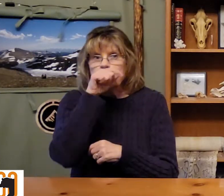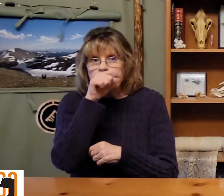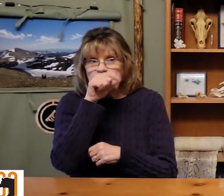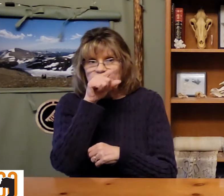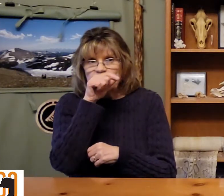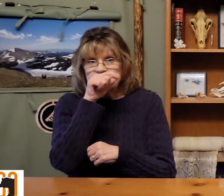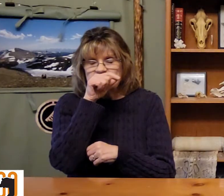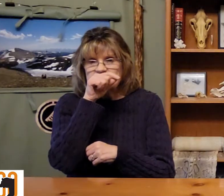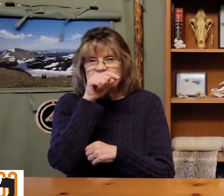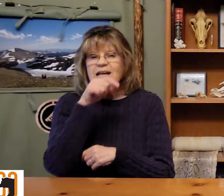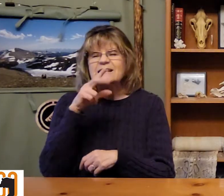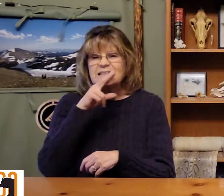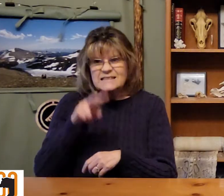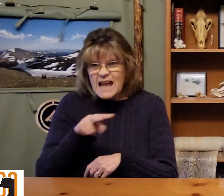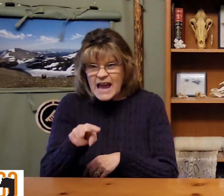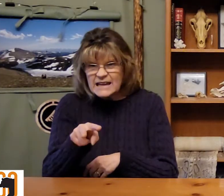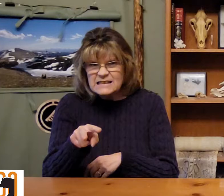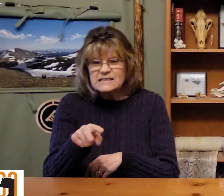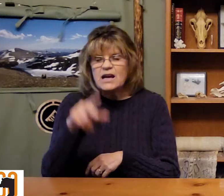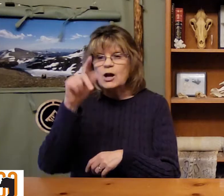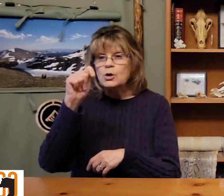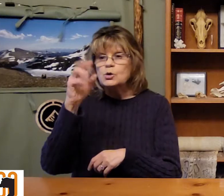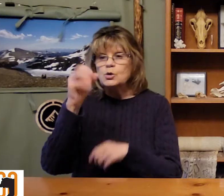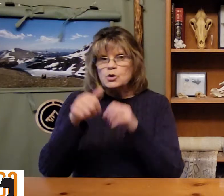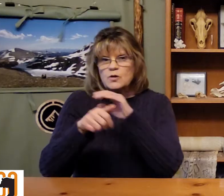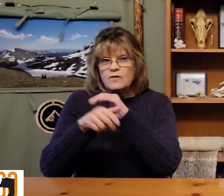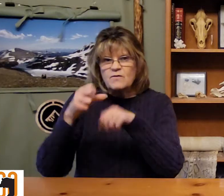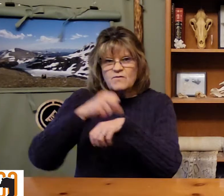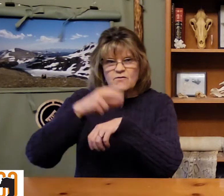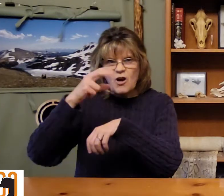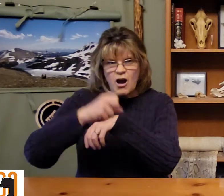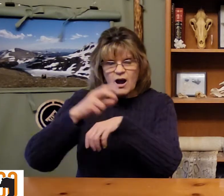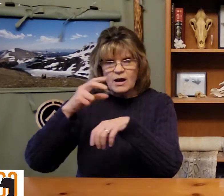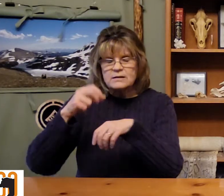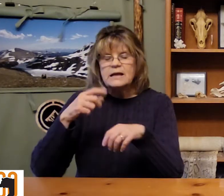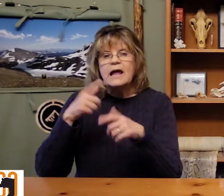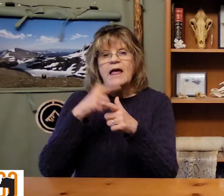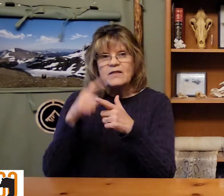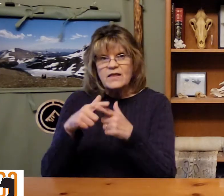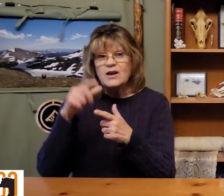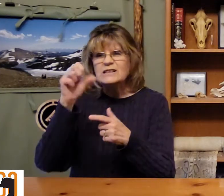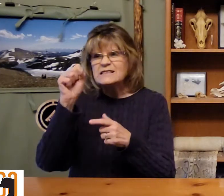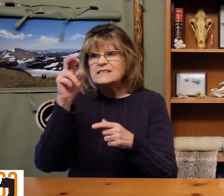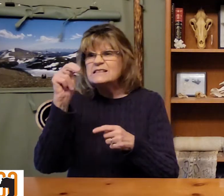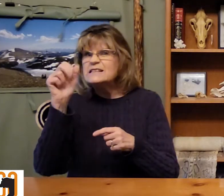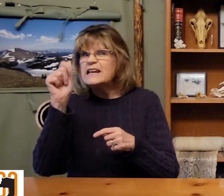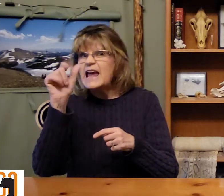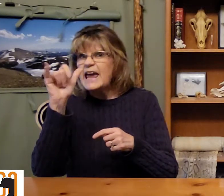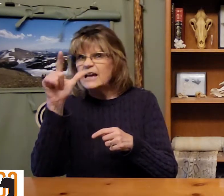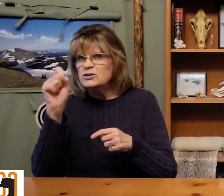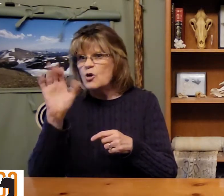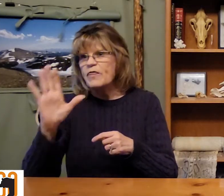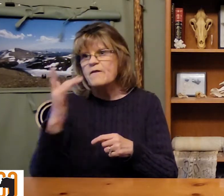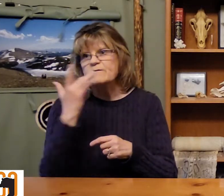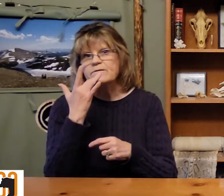birds, snakes, toads, and snails, which are their favorite.